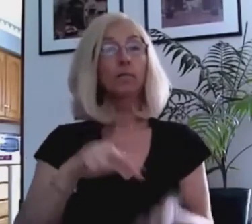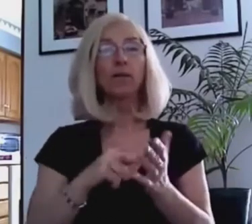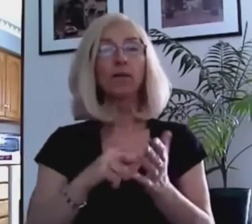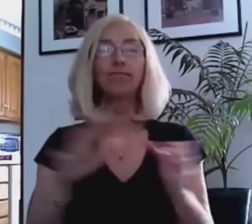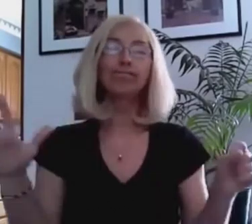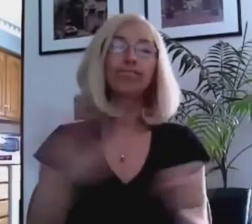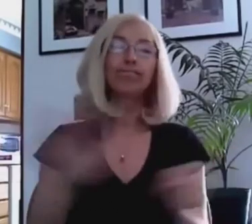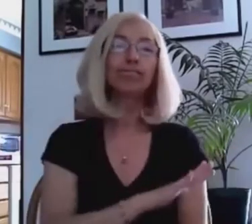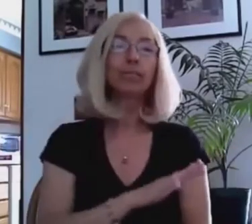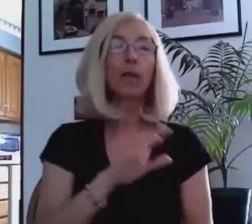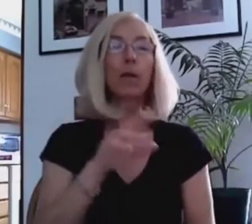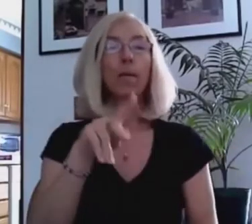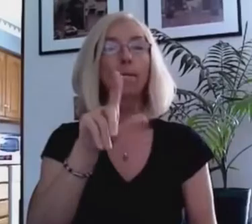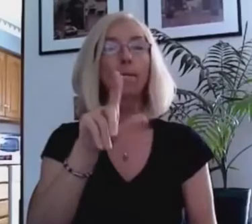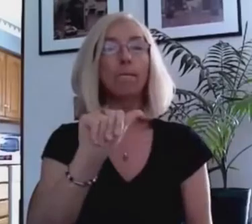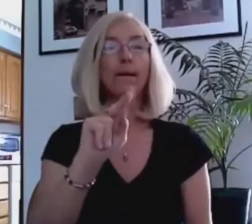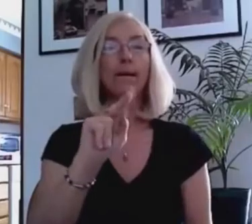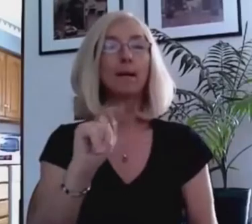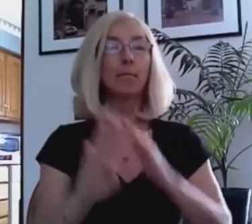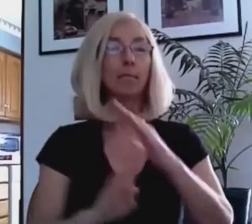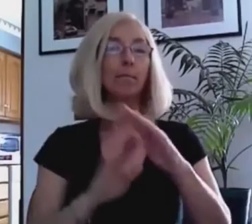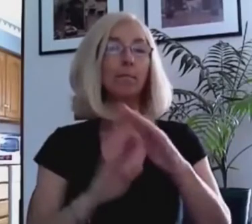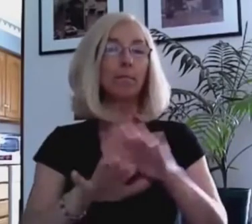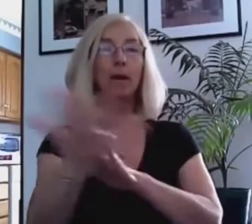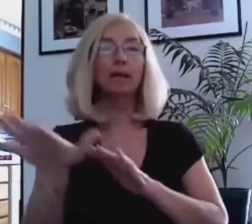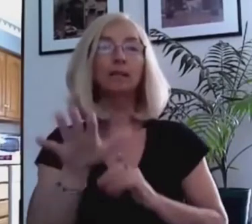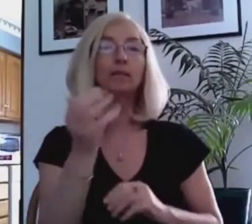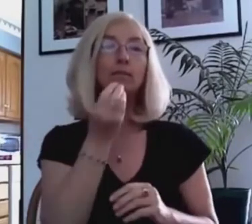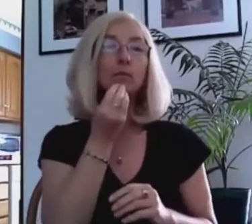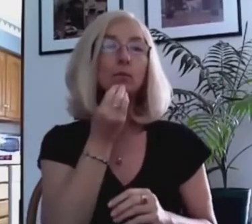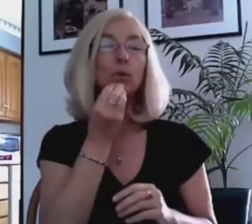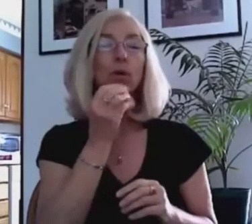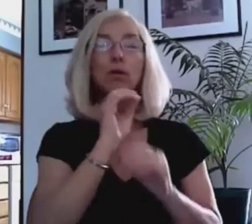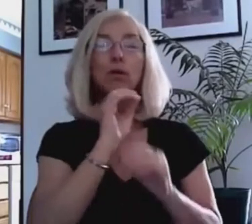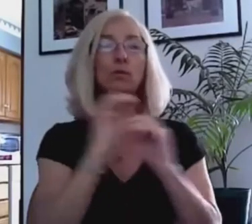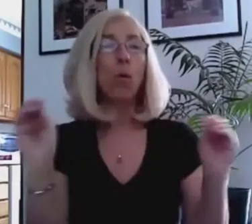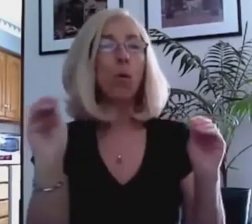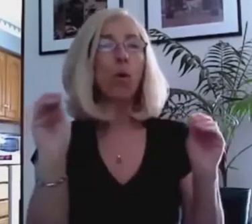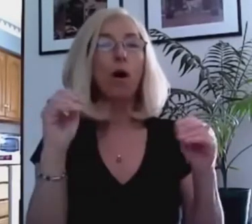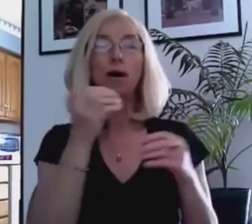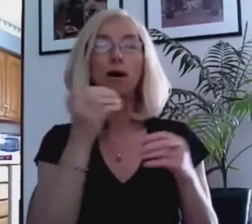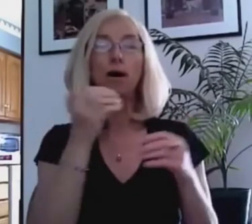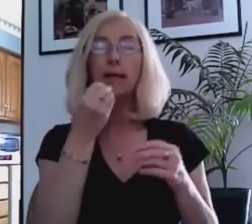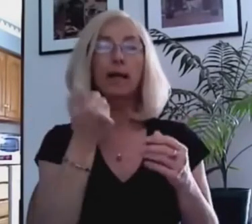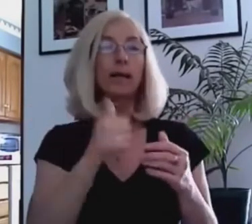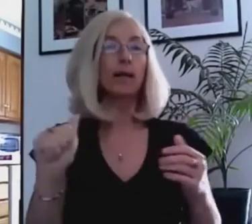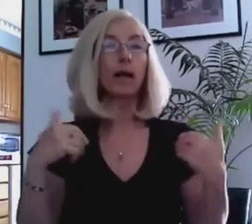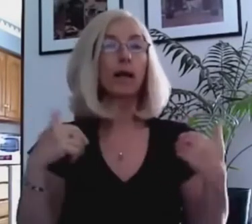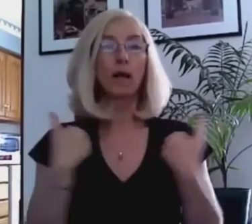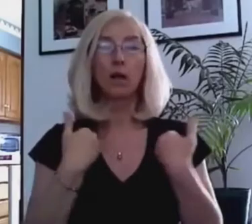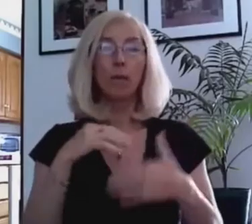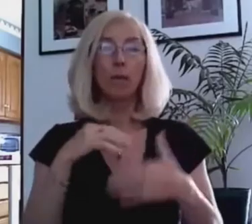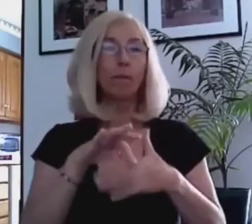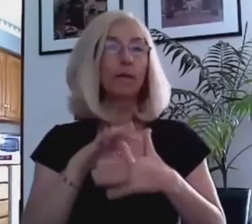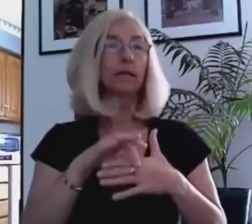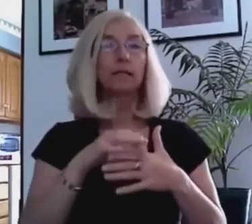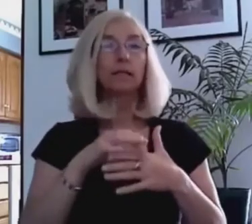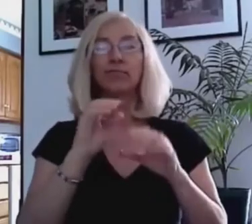And that would mean that your only source of animal products could be eggs. And then the